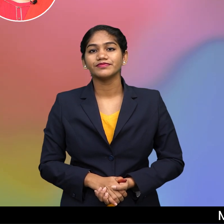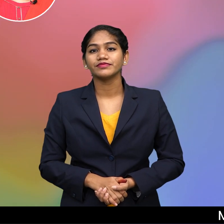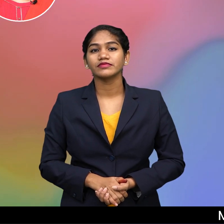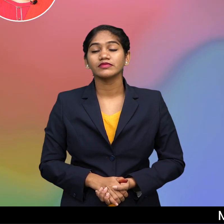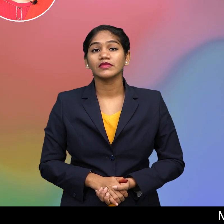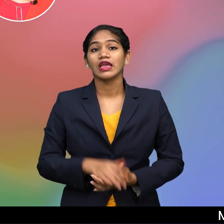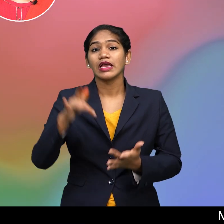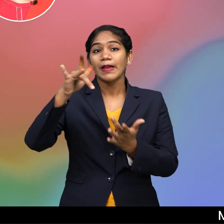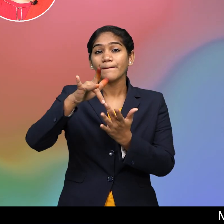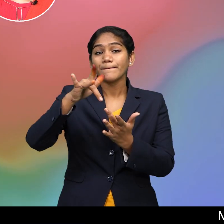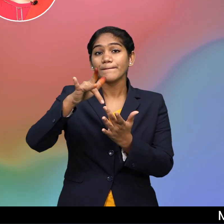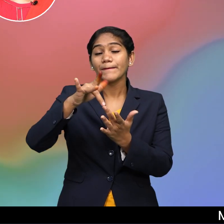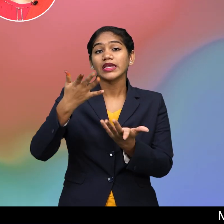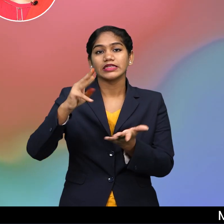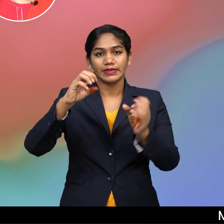Midbrain.